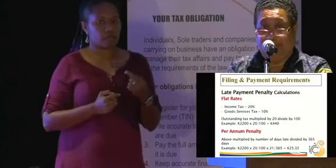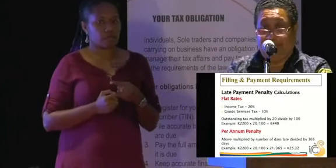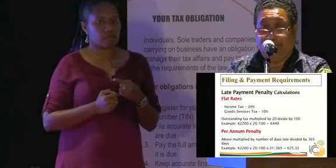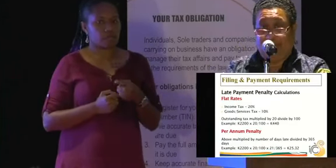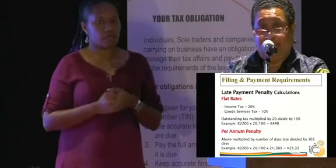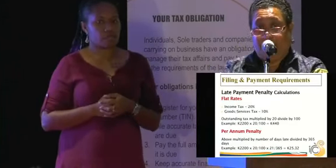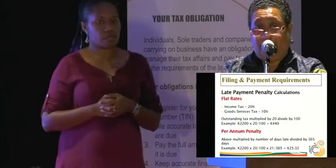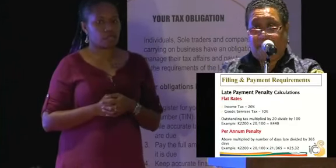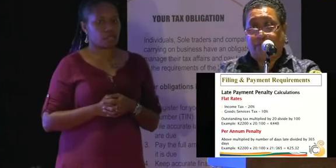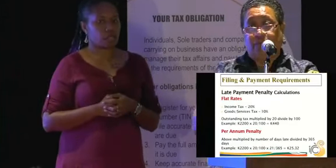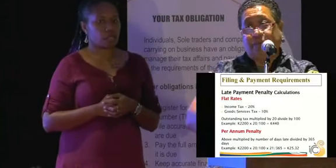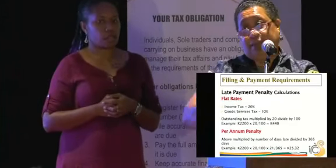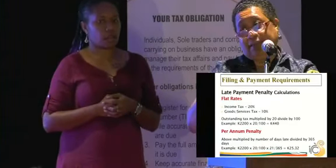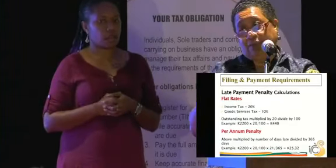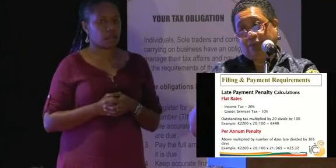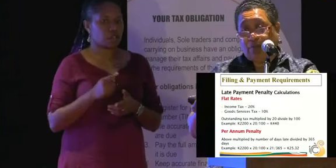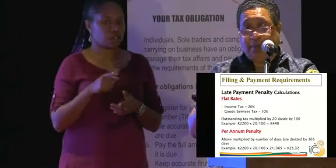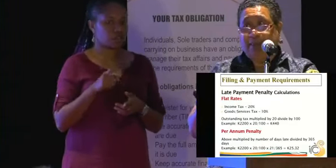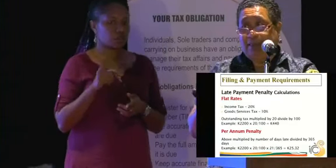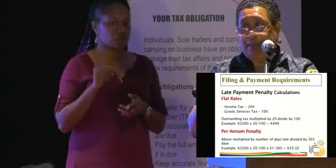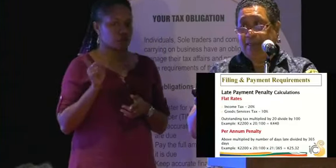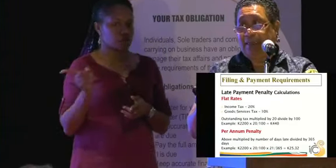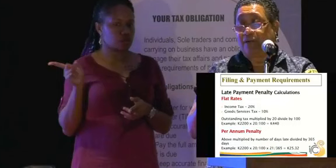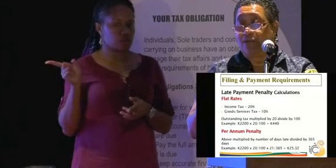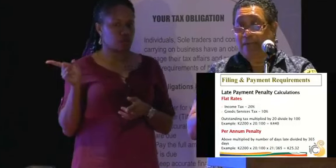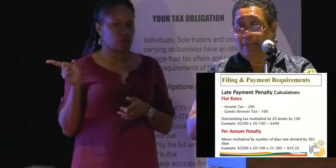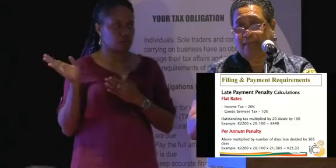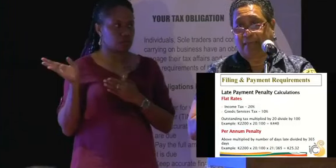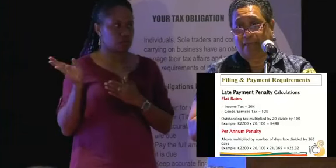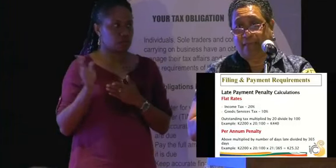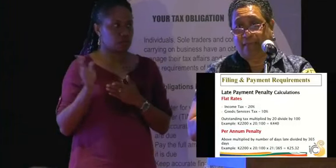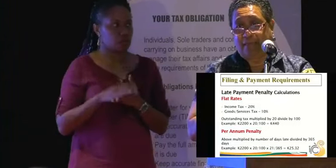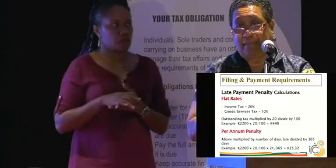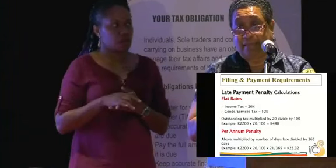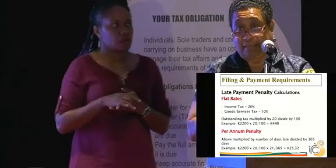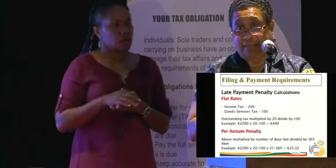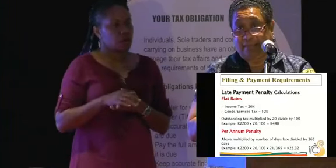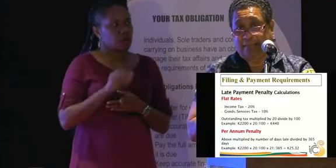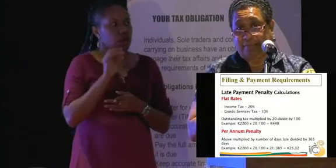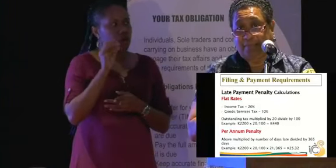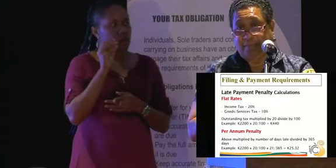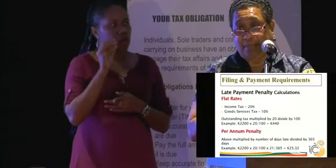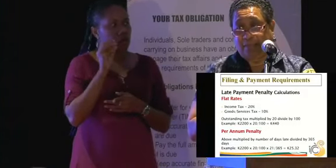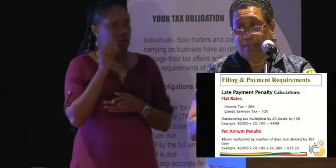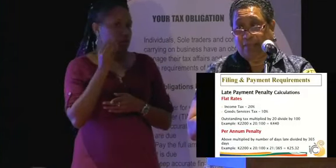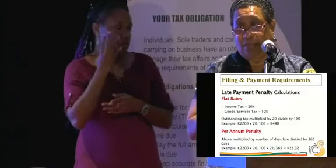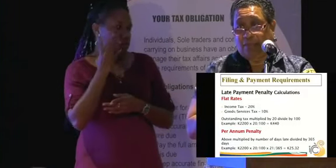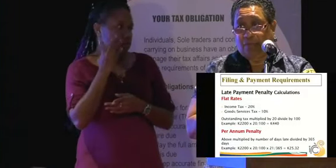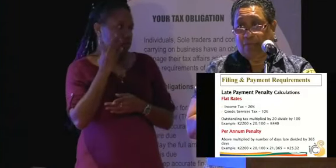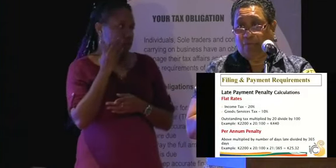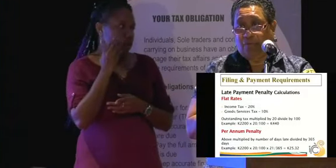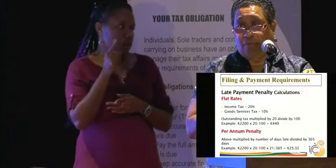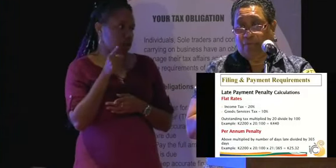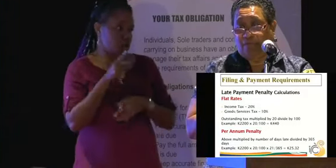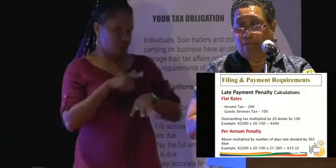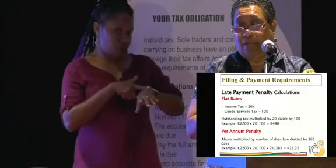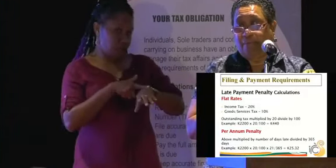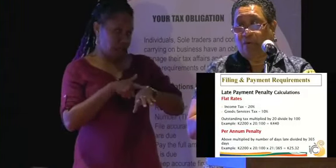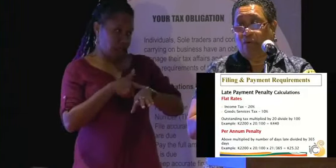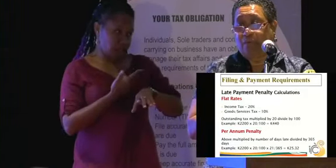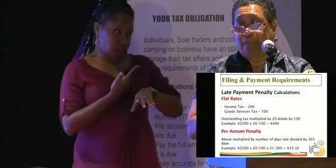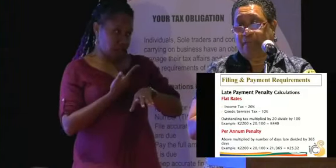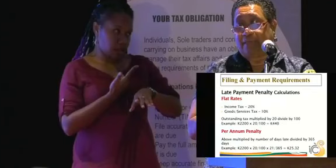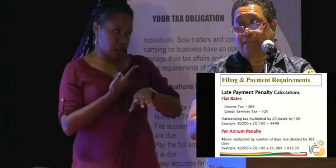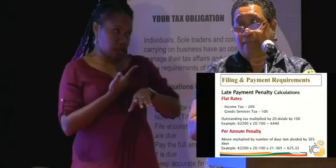automated. Okay, so it's automatically calculated by the system. So if you